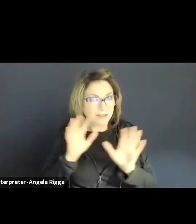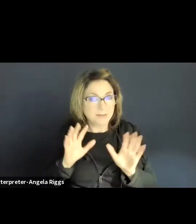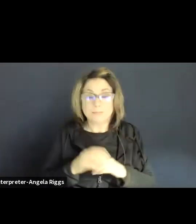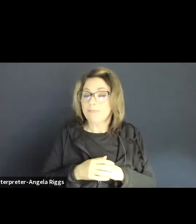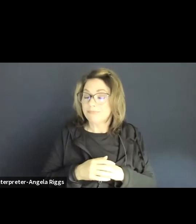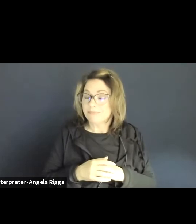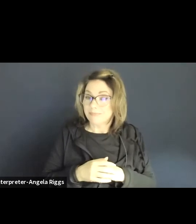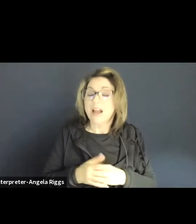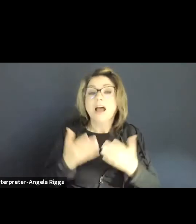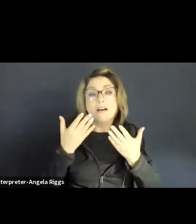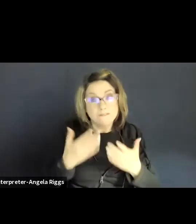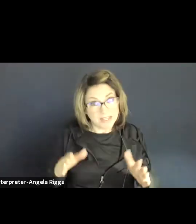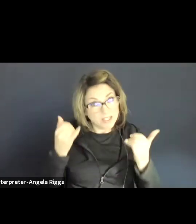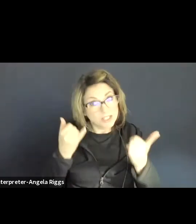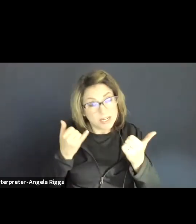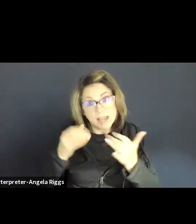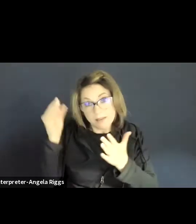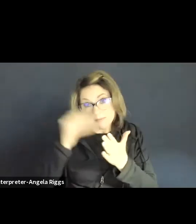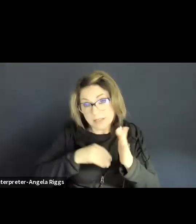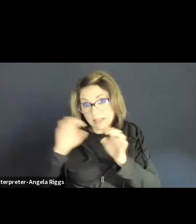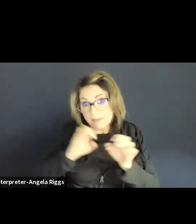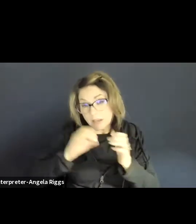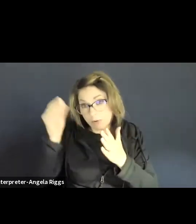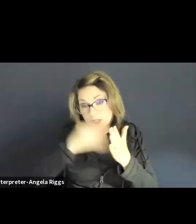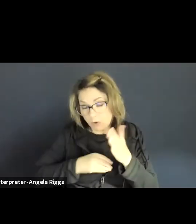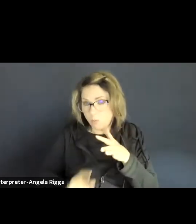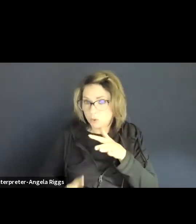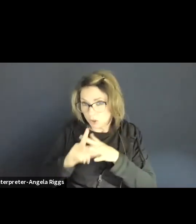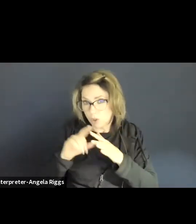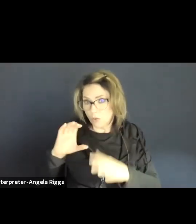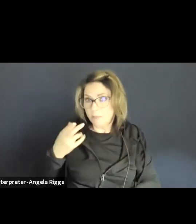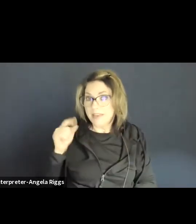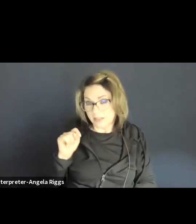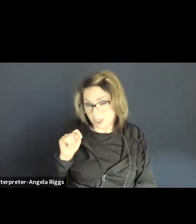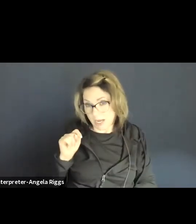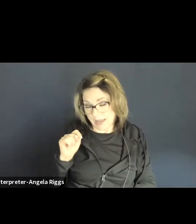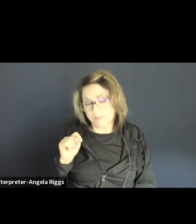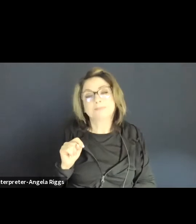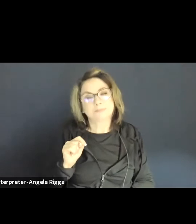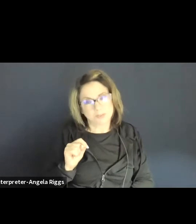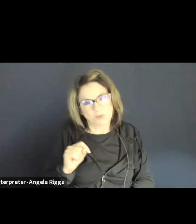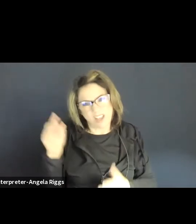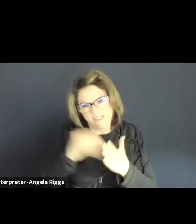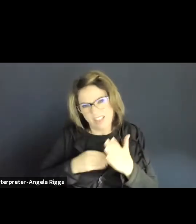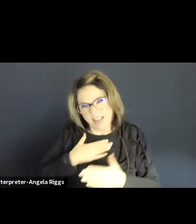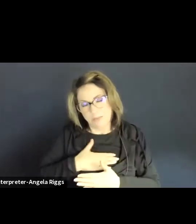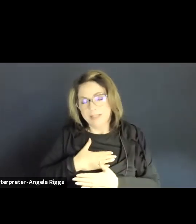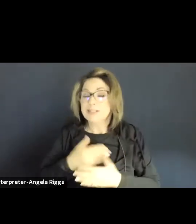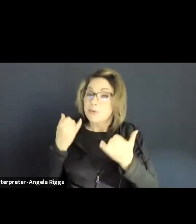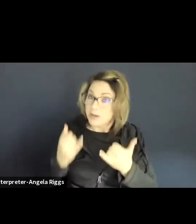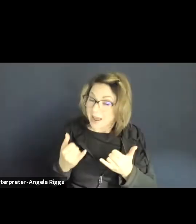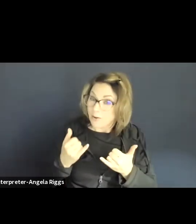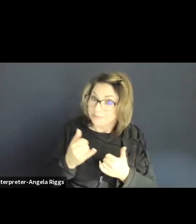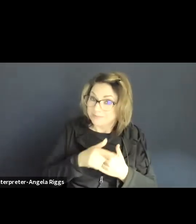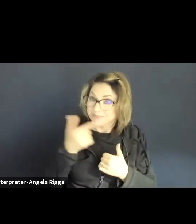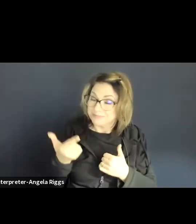today, you can fill out the evaluation form that will pop up in the chat at the end of this meeting. And with that, we'll get on to the main part of the presentation, and I'd like